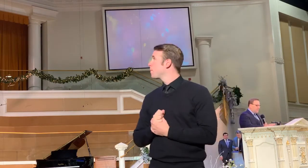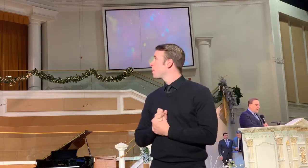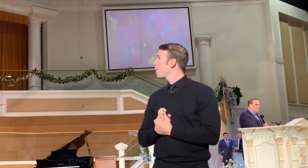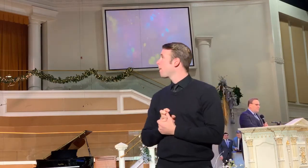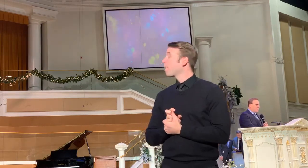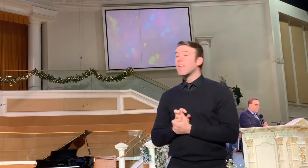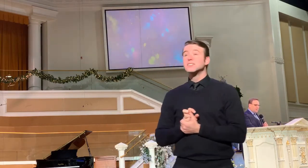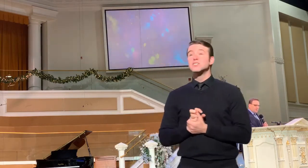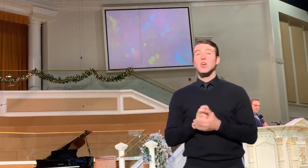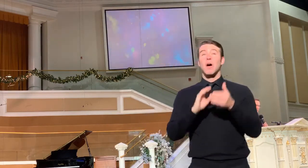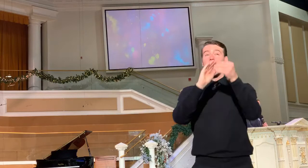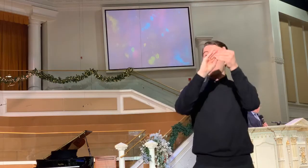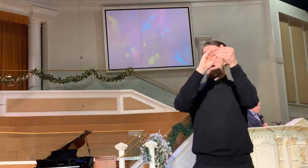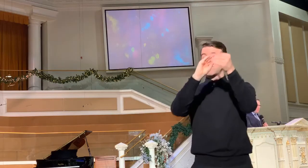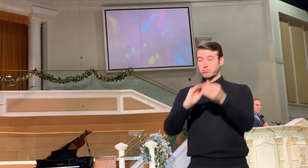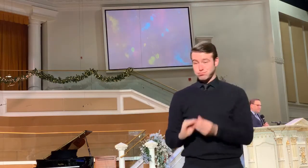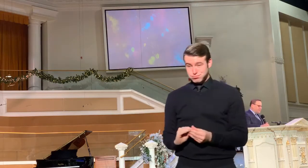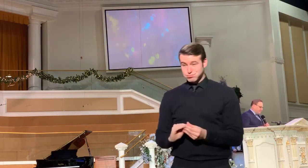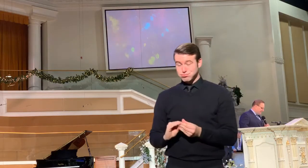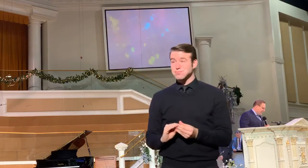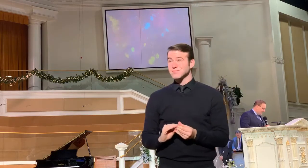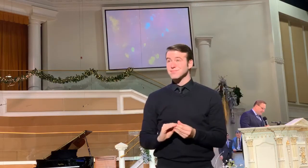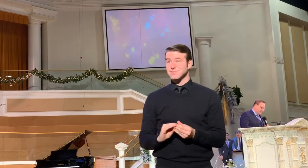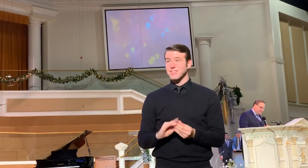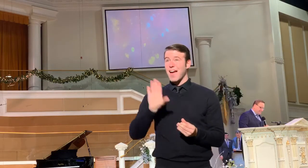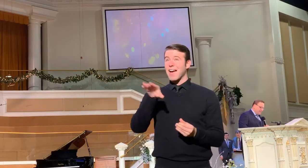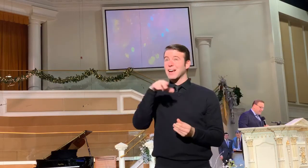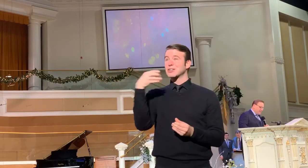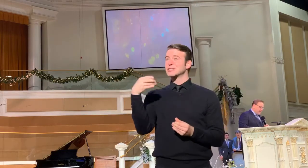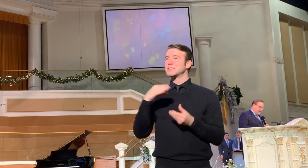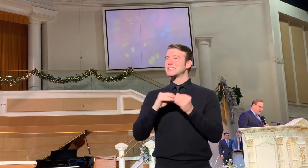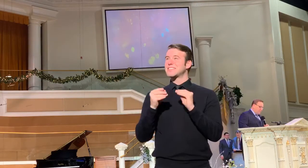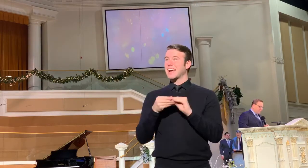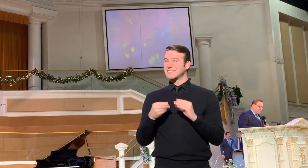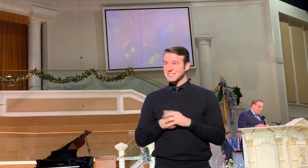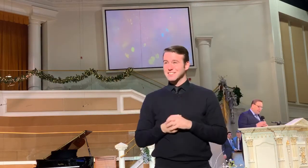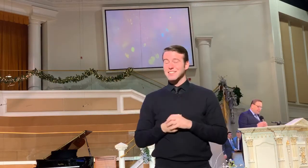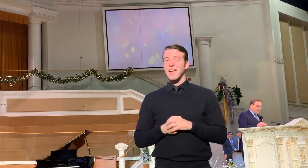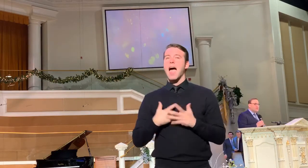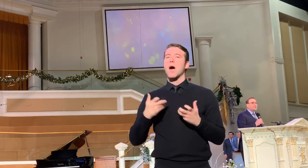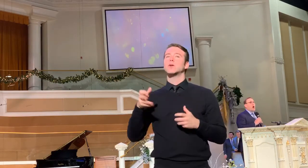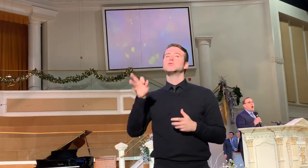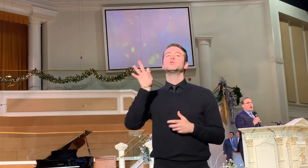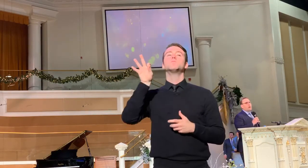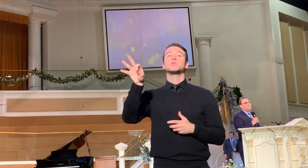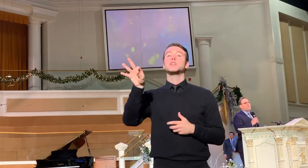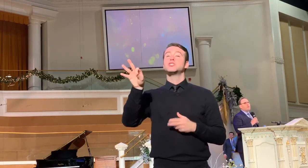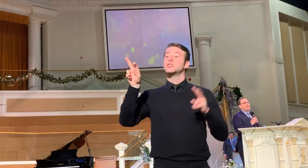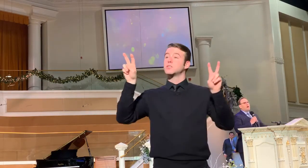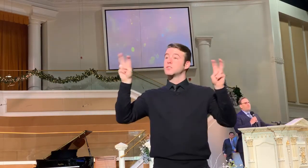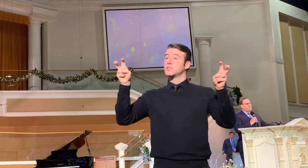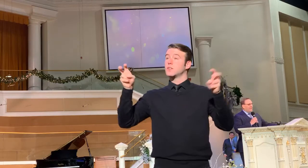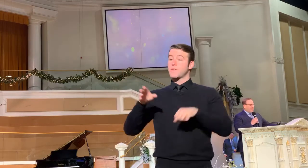And with that beautiful, gentle Christmas text, I want to preach the song of the